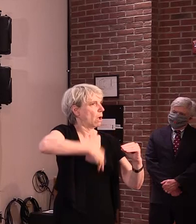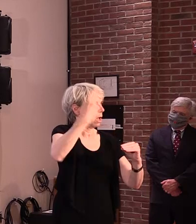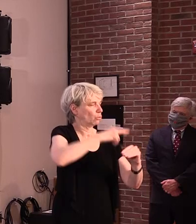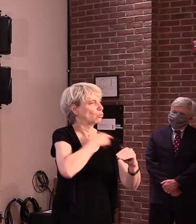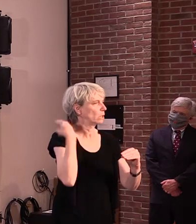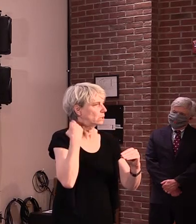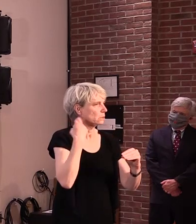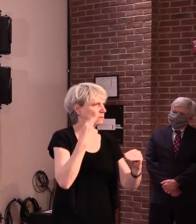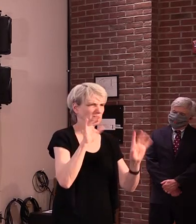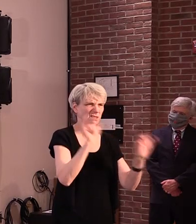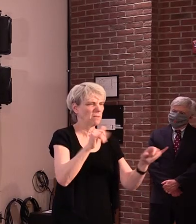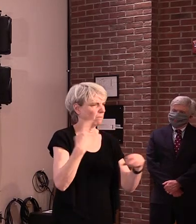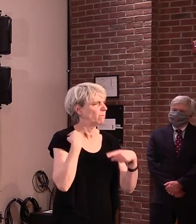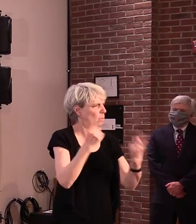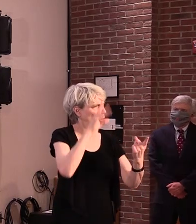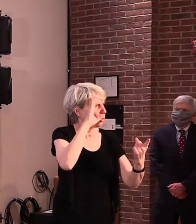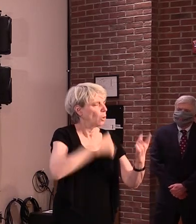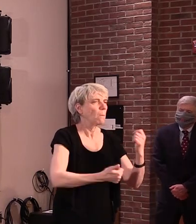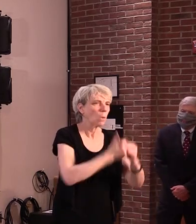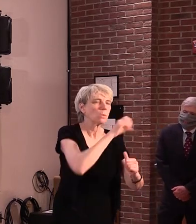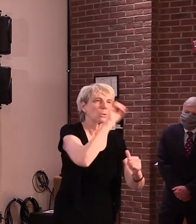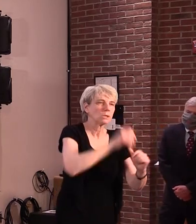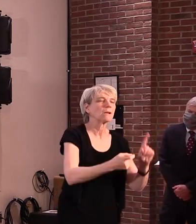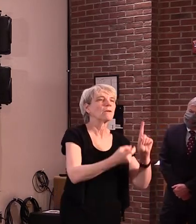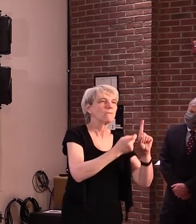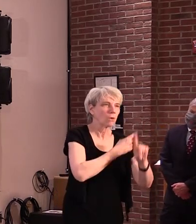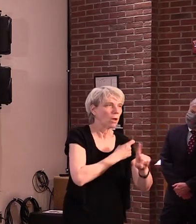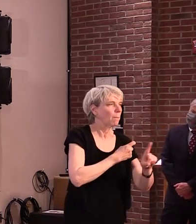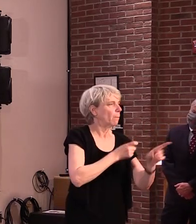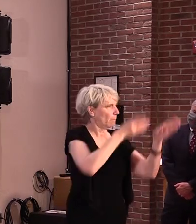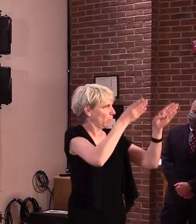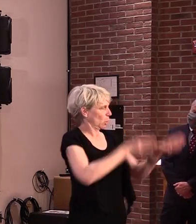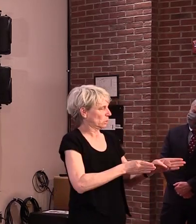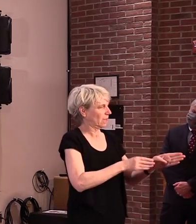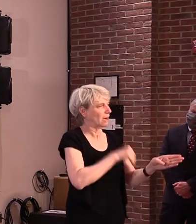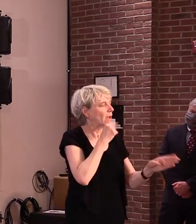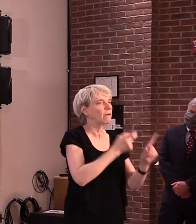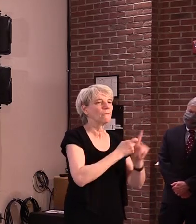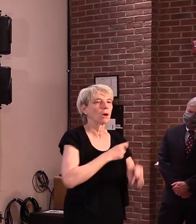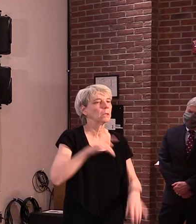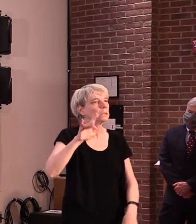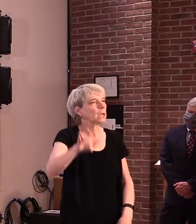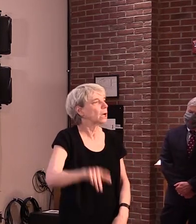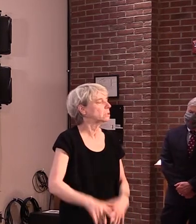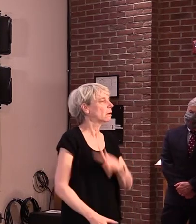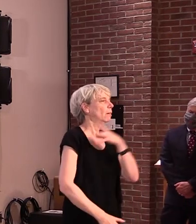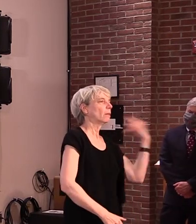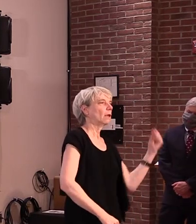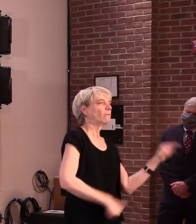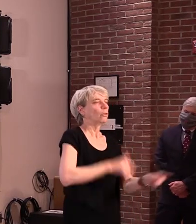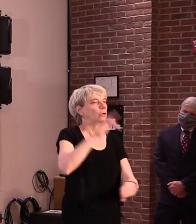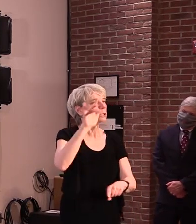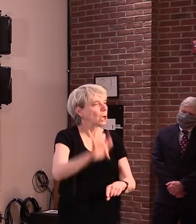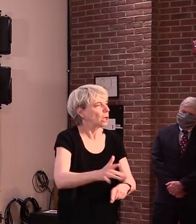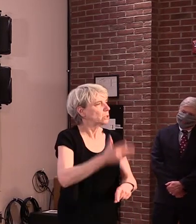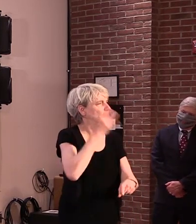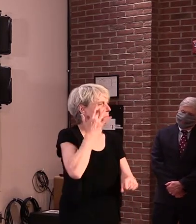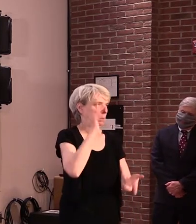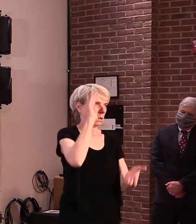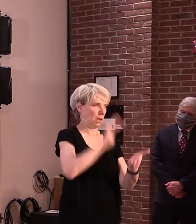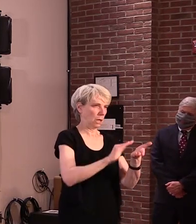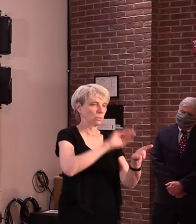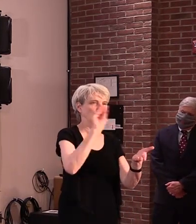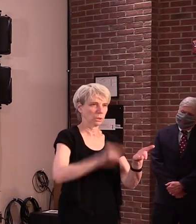major mode of transmission that we've been worried about. But at the same time, we clearly want to be respectful of the fact that as